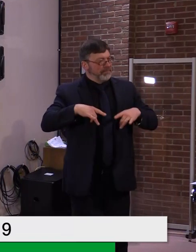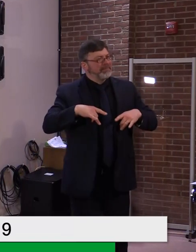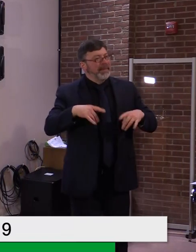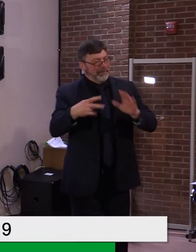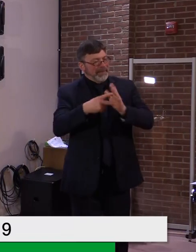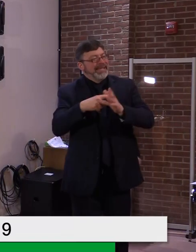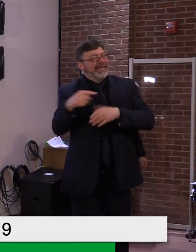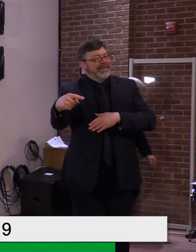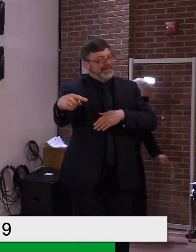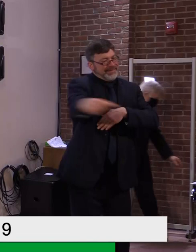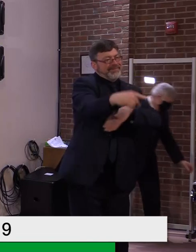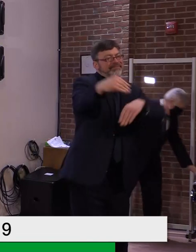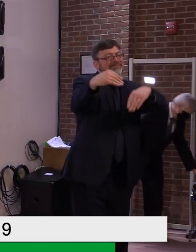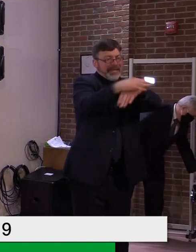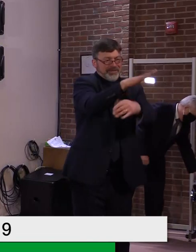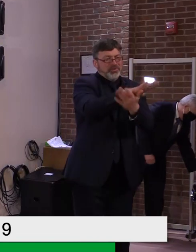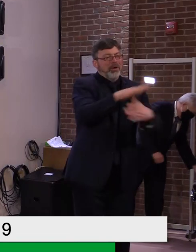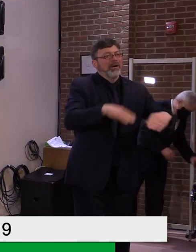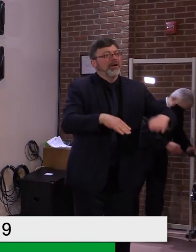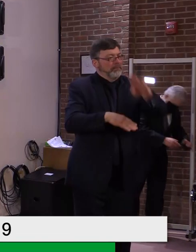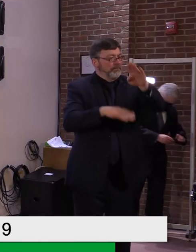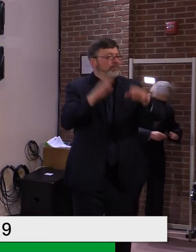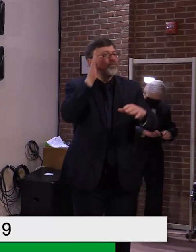schools. Dr. Levine.